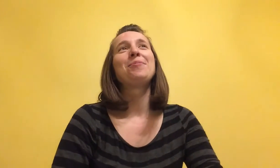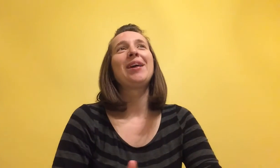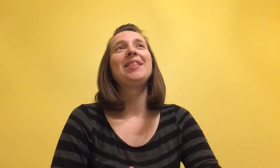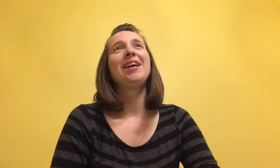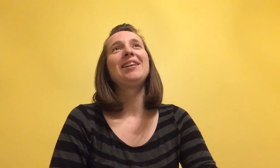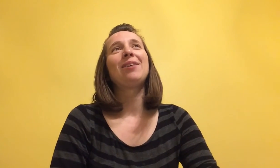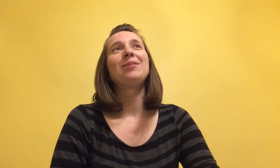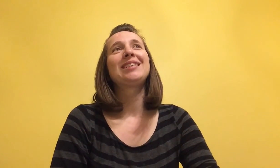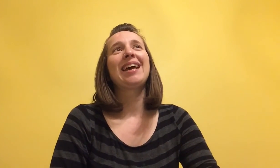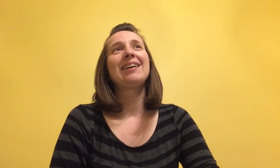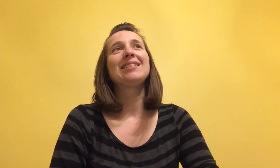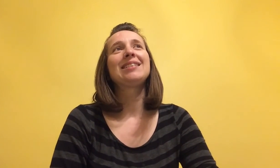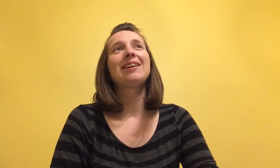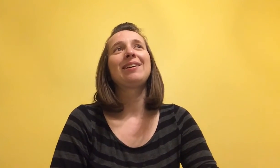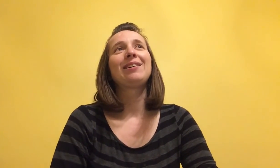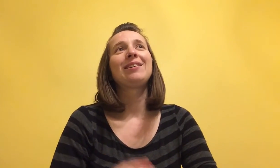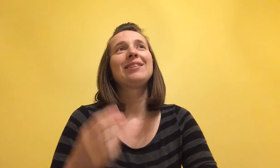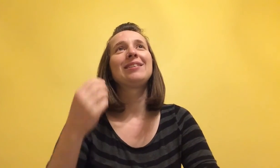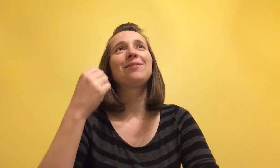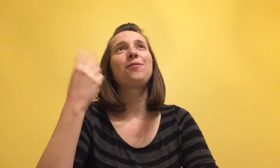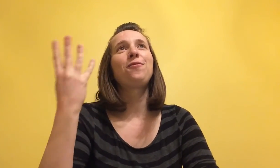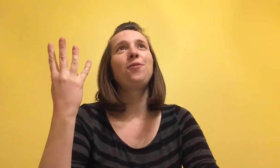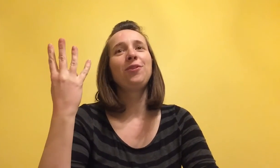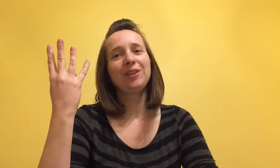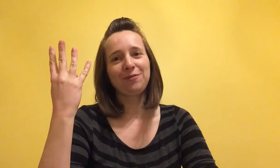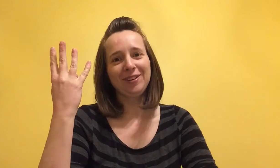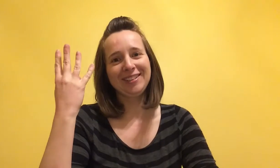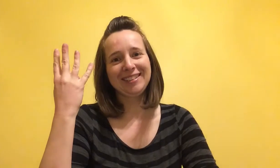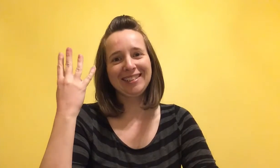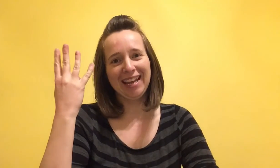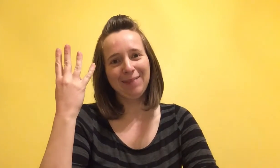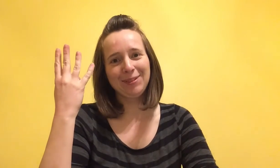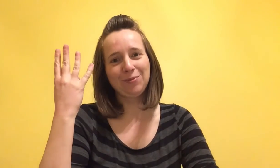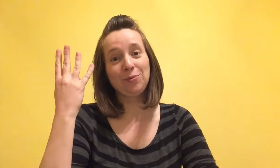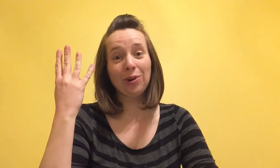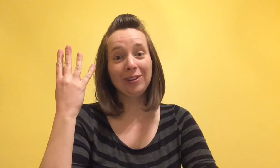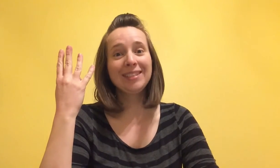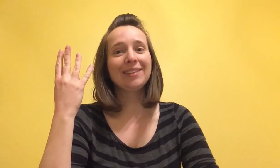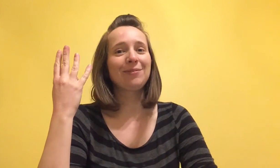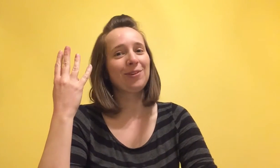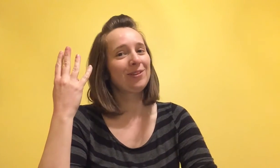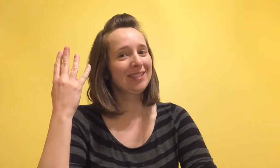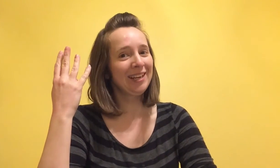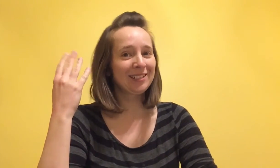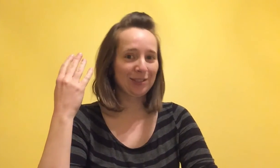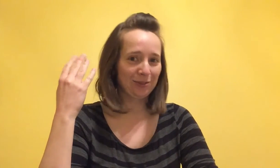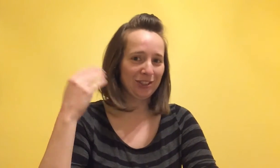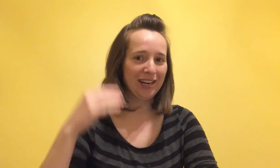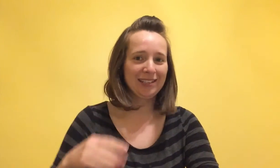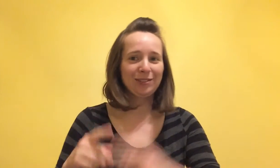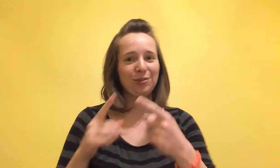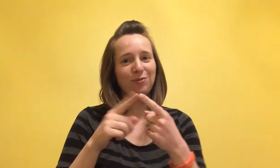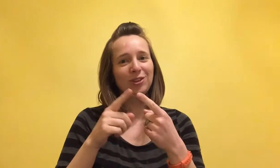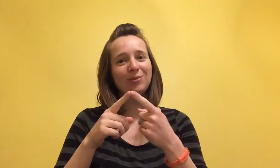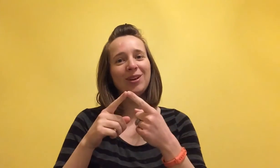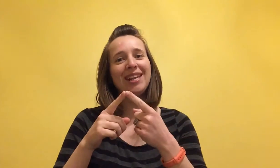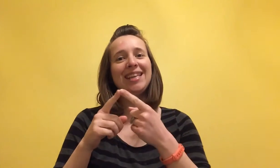And then I was asked 4 different types of words if there are signs associated. So the first one